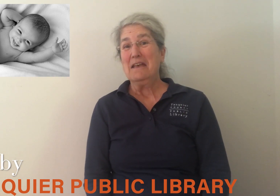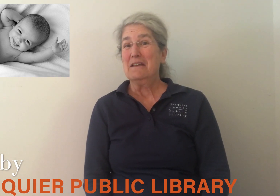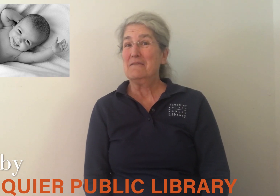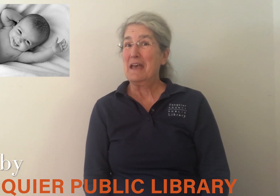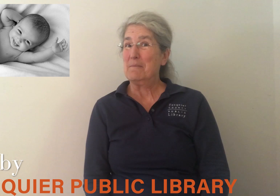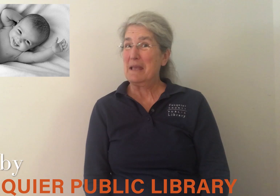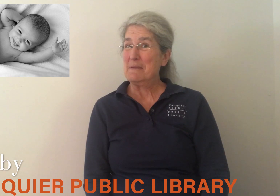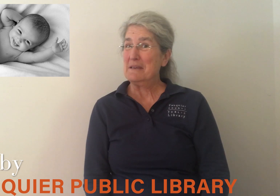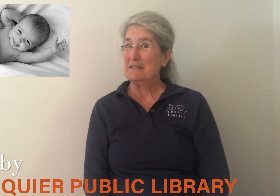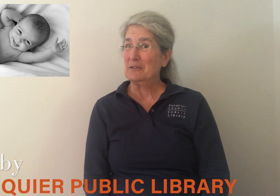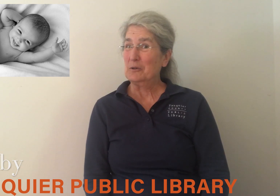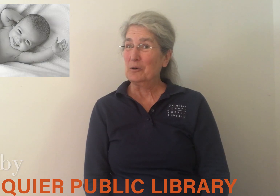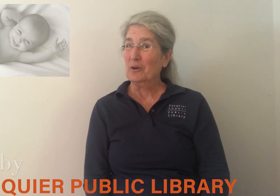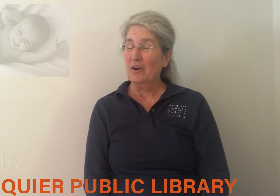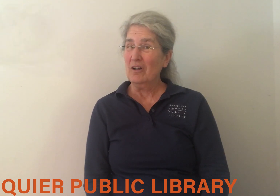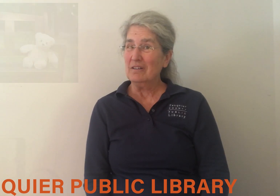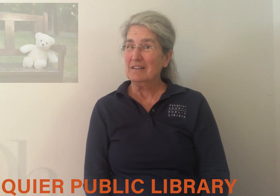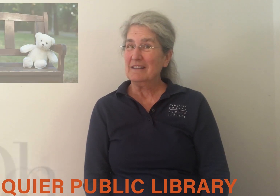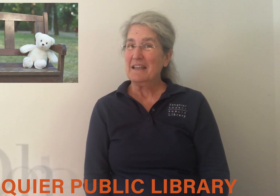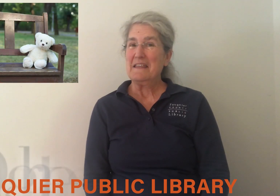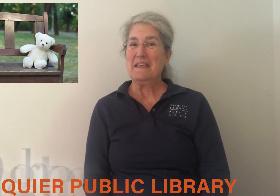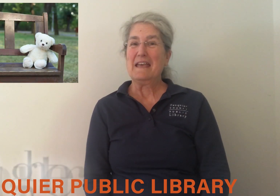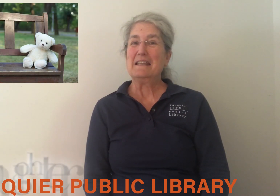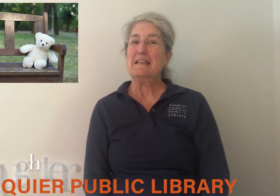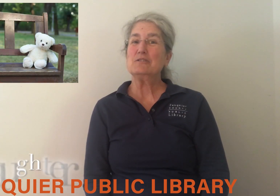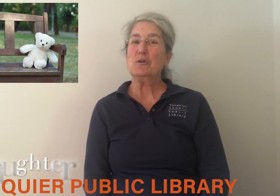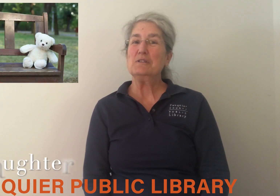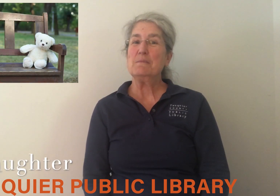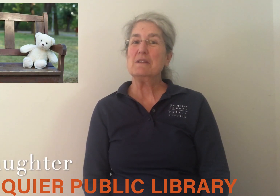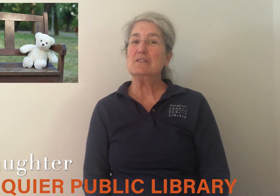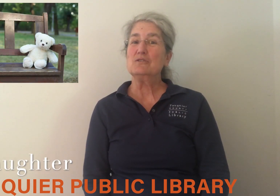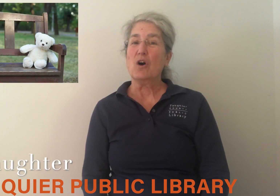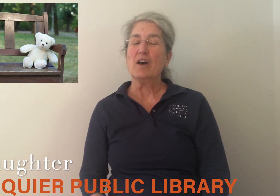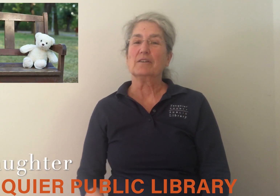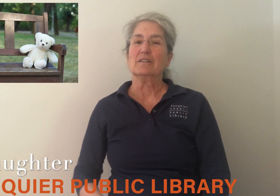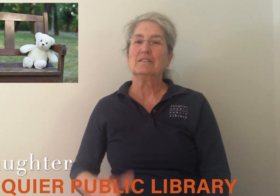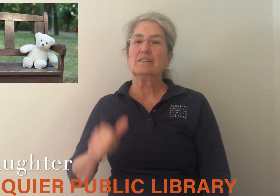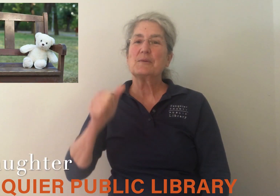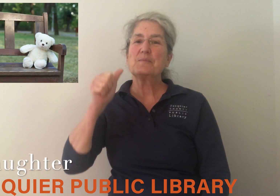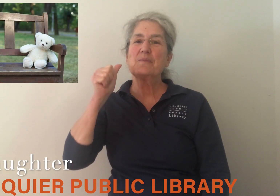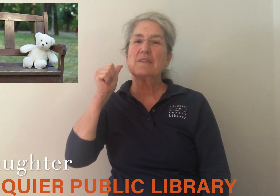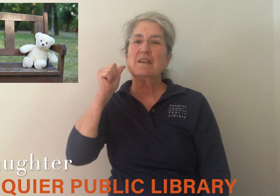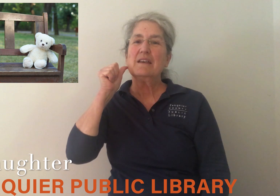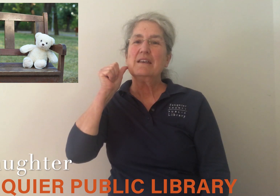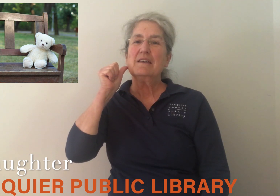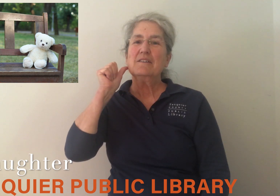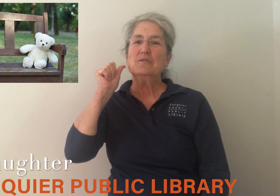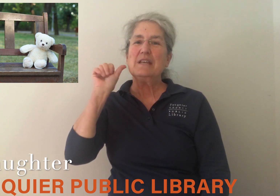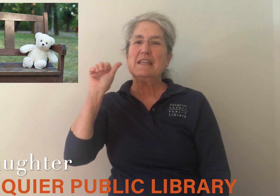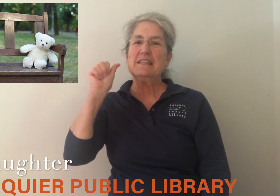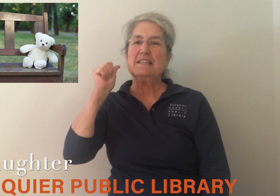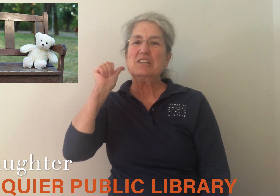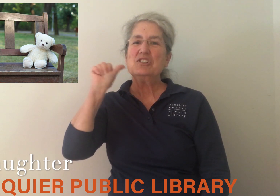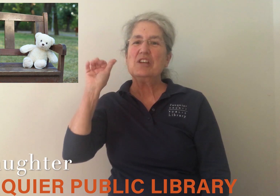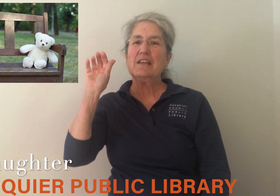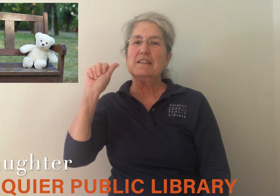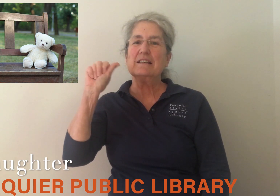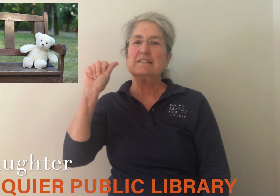if that baby is a girl, then it's going to be the daughter. You take the sign